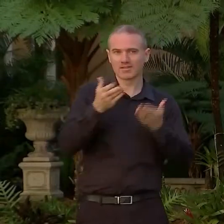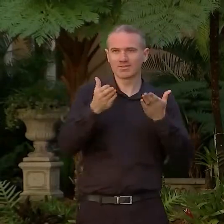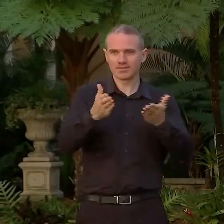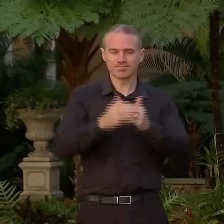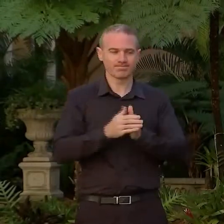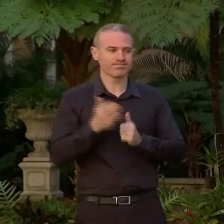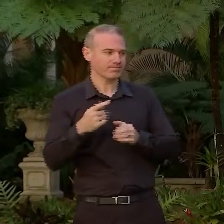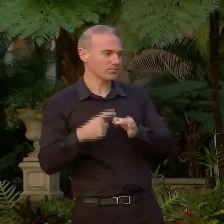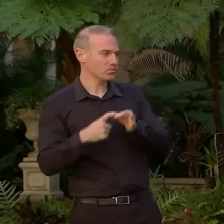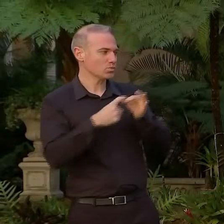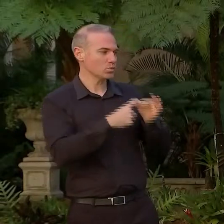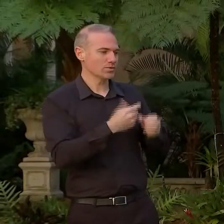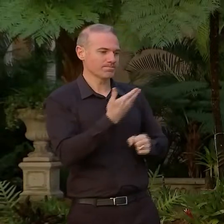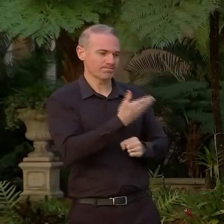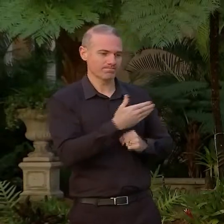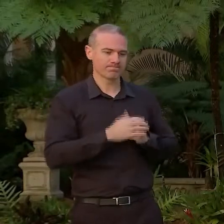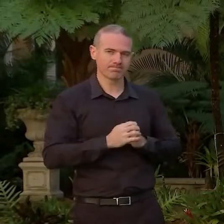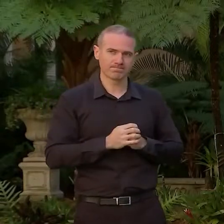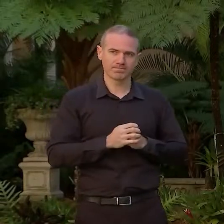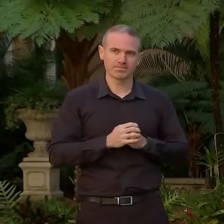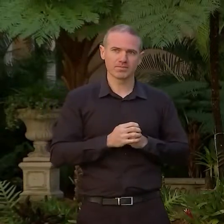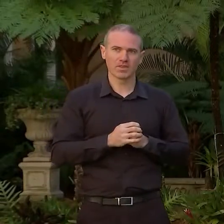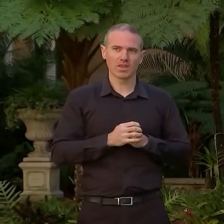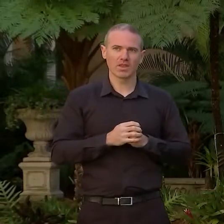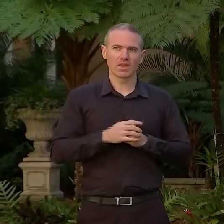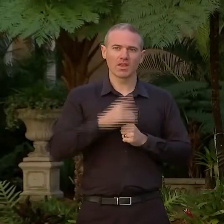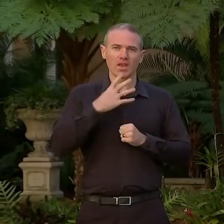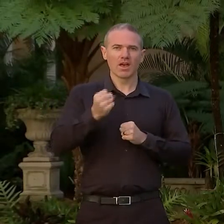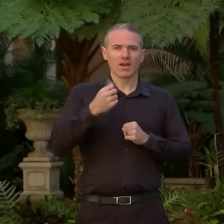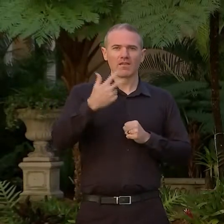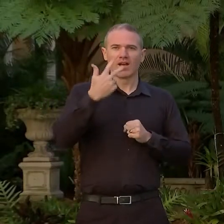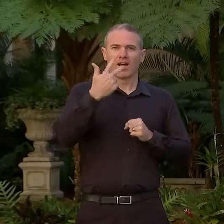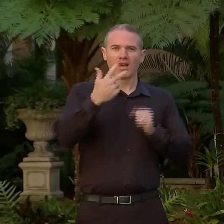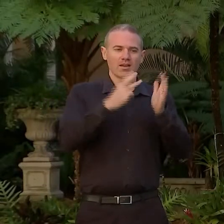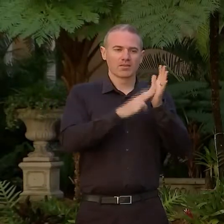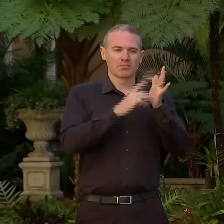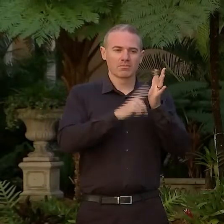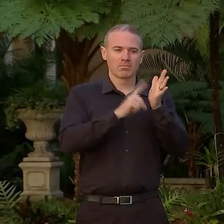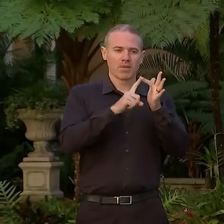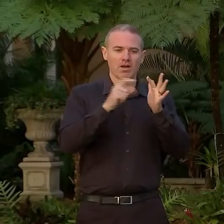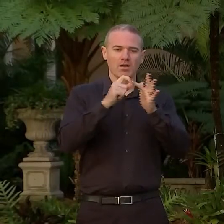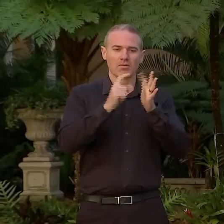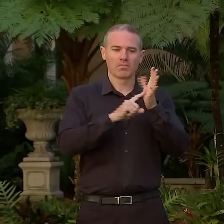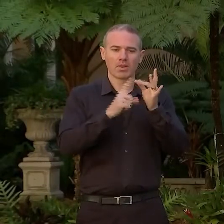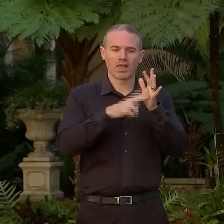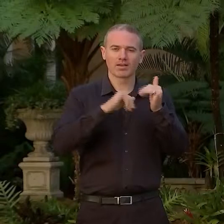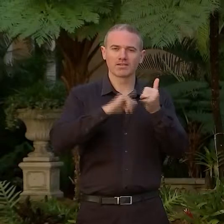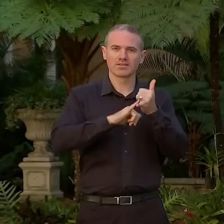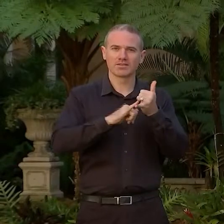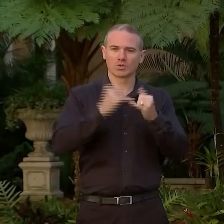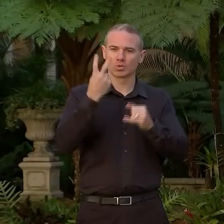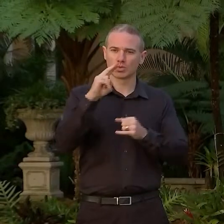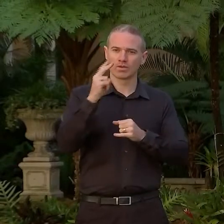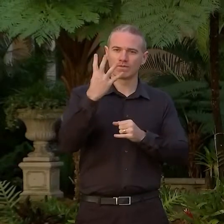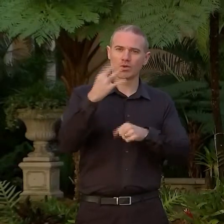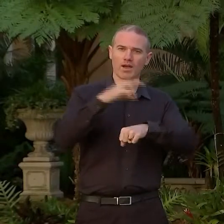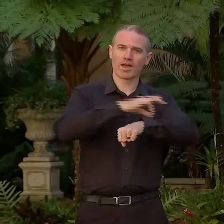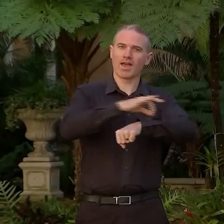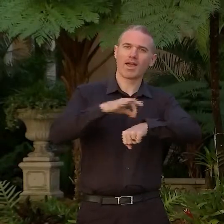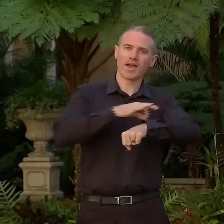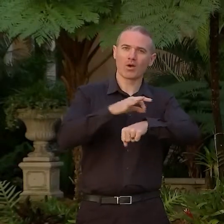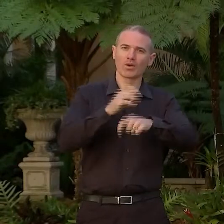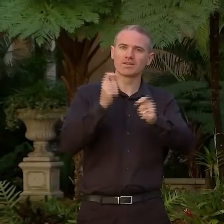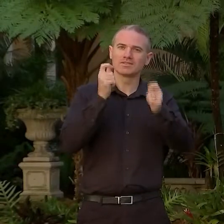some questions raised about the value of the 8 Mile Plain 24-hour testing clinic. it seems to be virtually deserted during